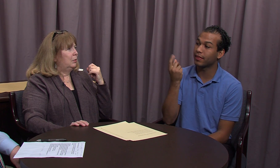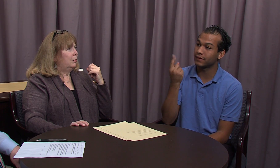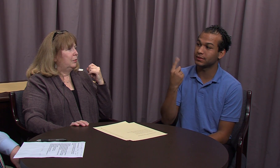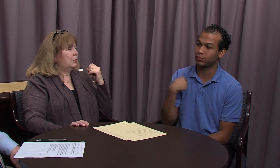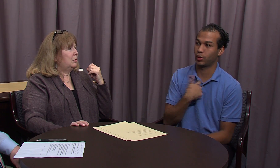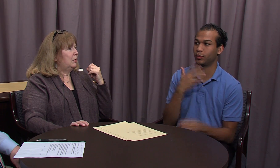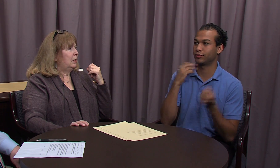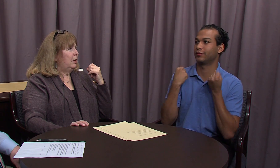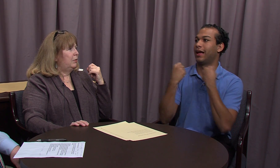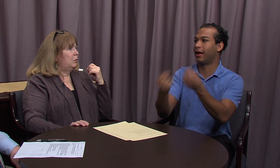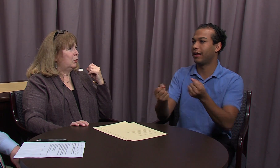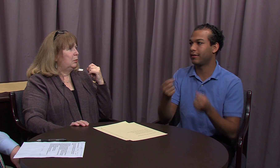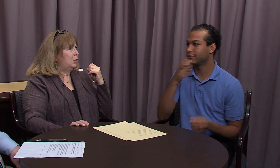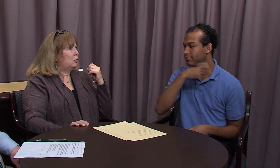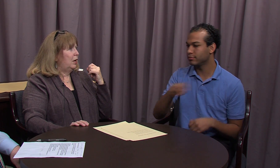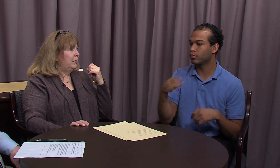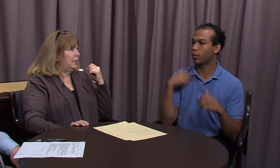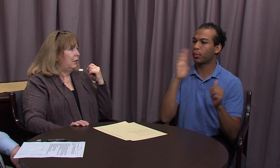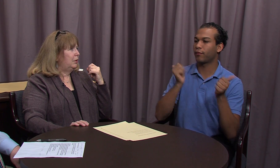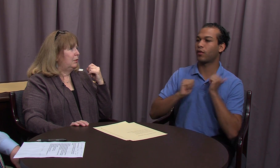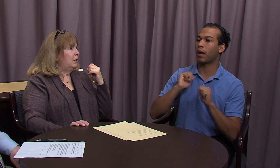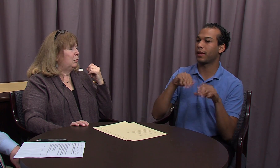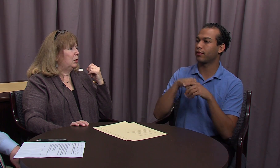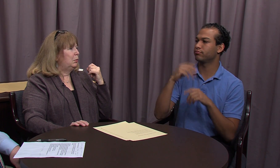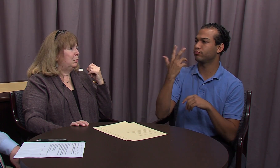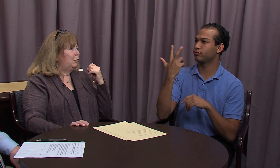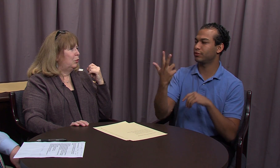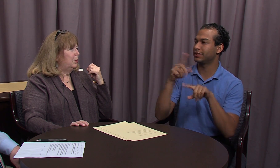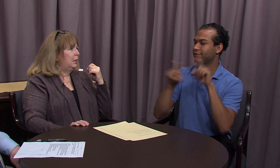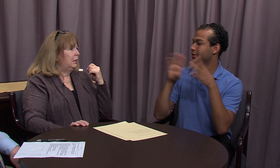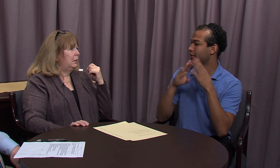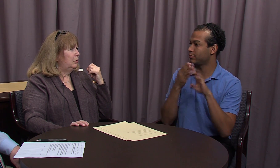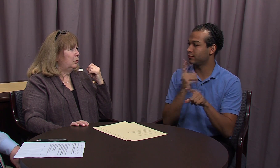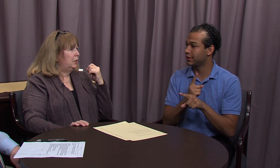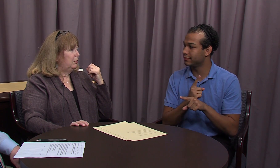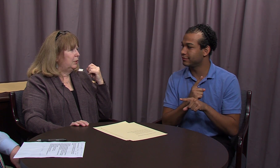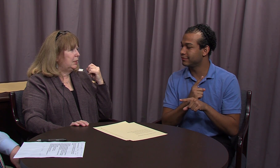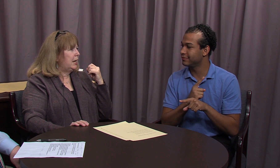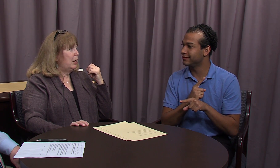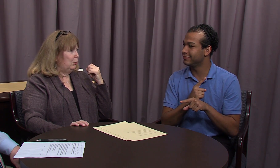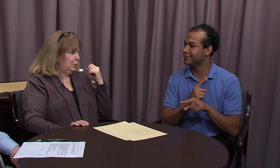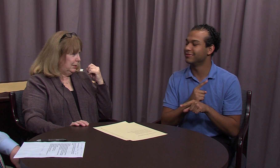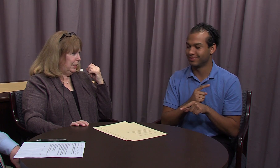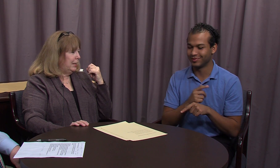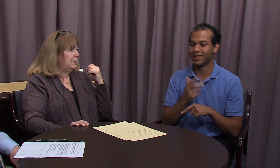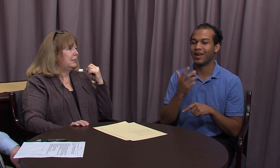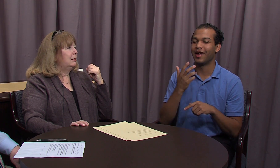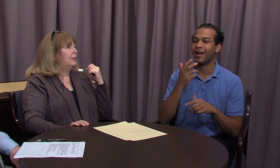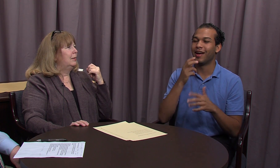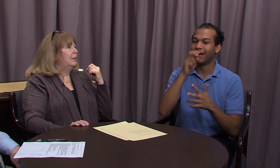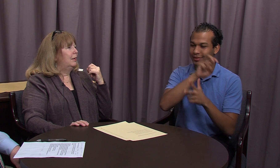November 1st through the 11th, we're going to be driving down there, and we're going to be performing in 3 different towns. Yes.